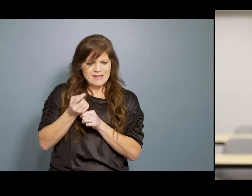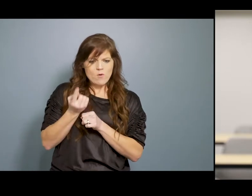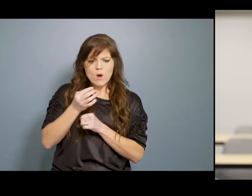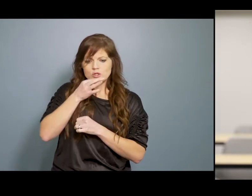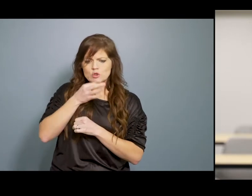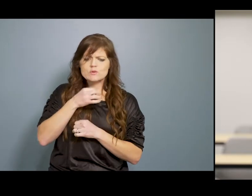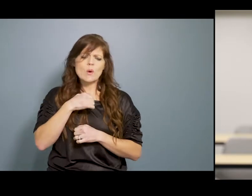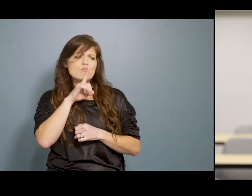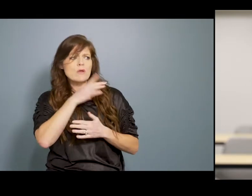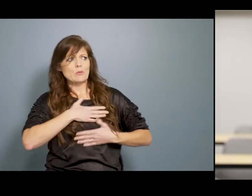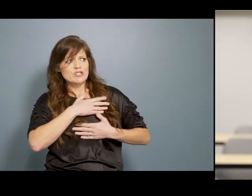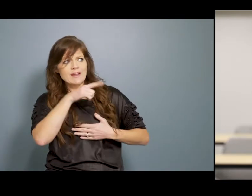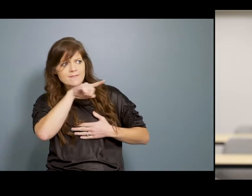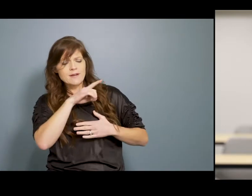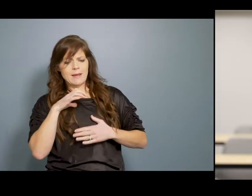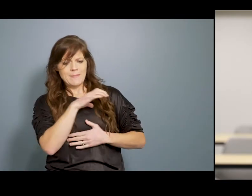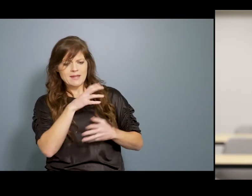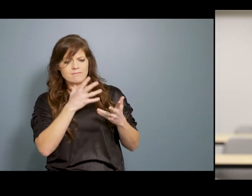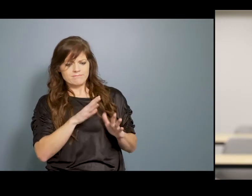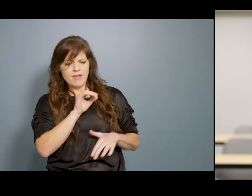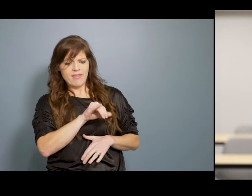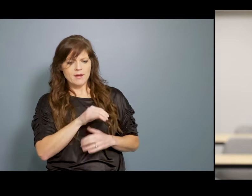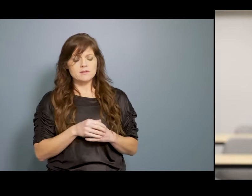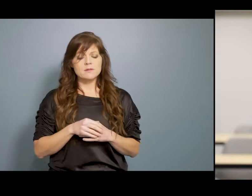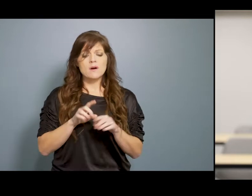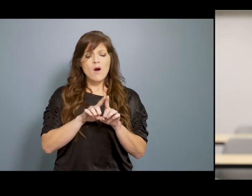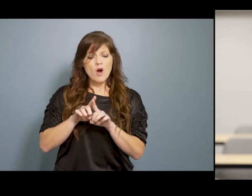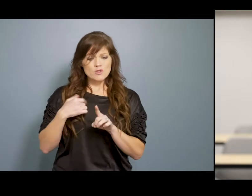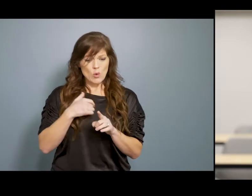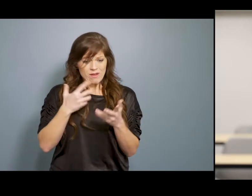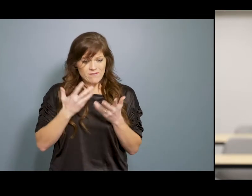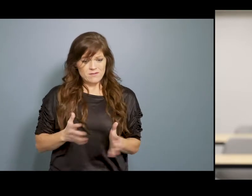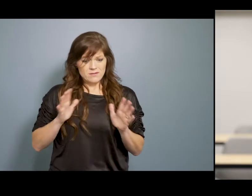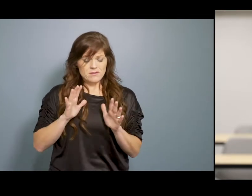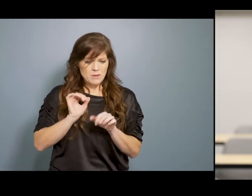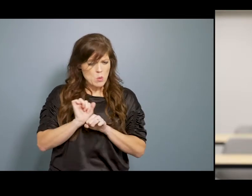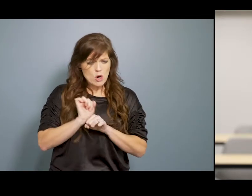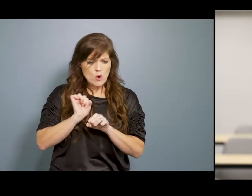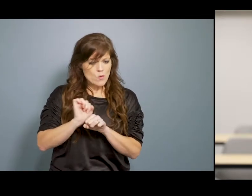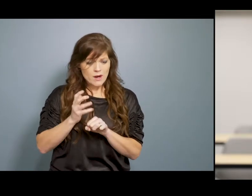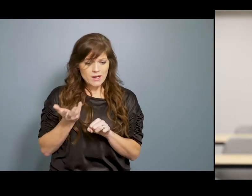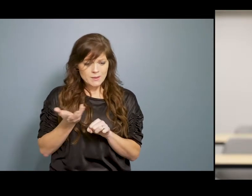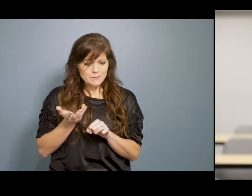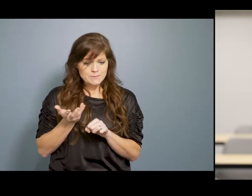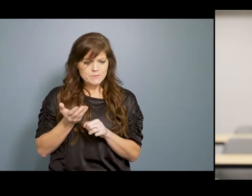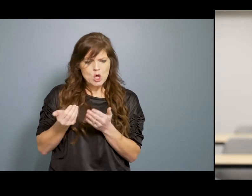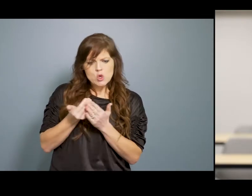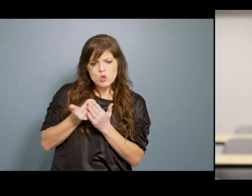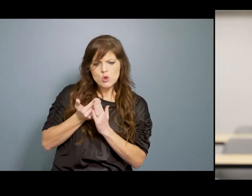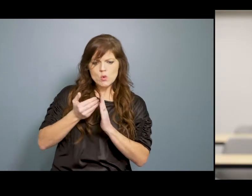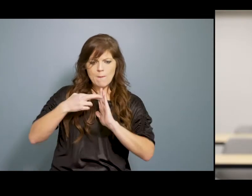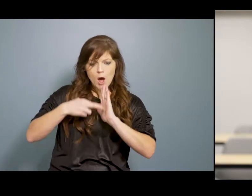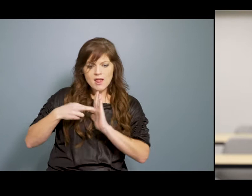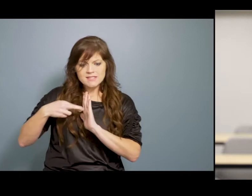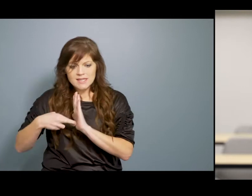on that. And we have worked on some new policies